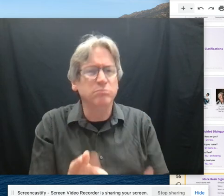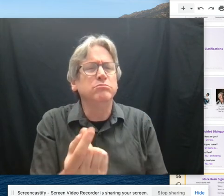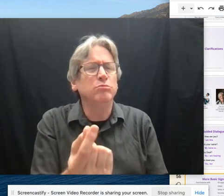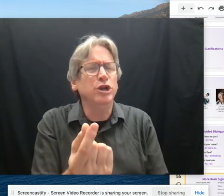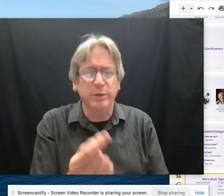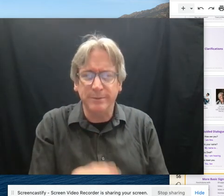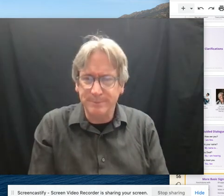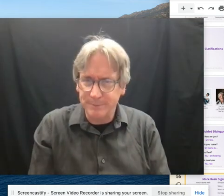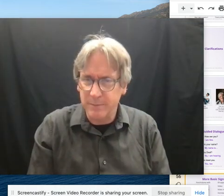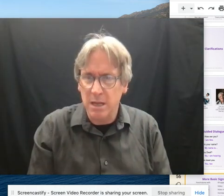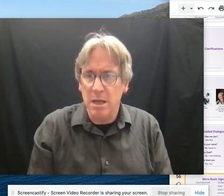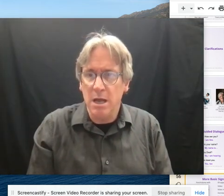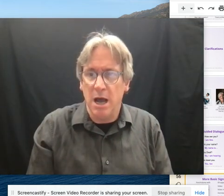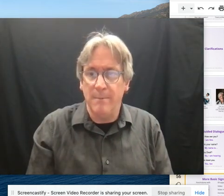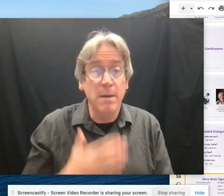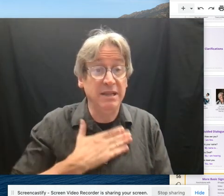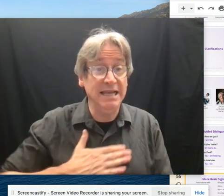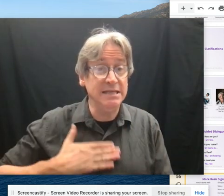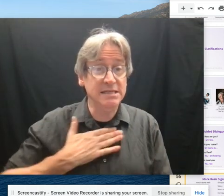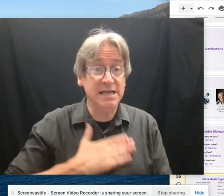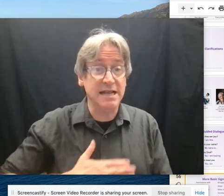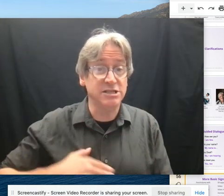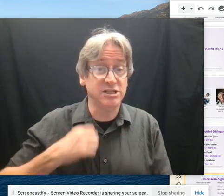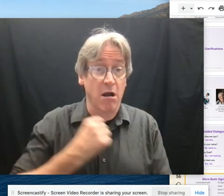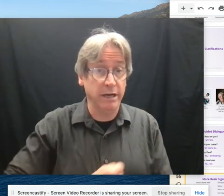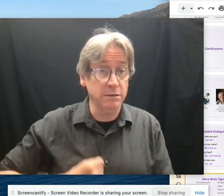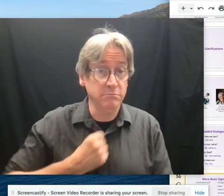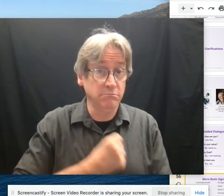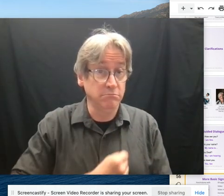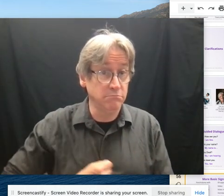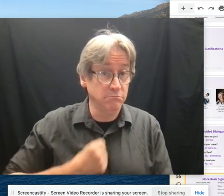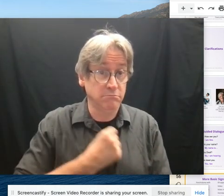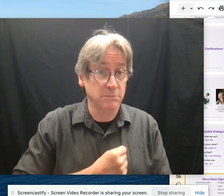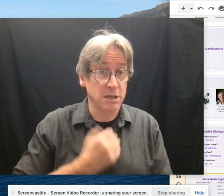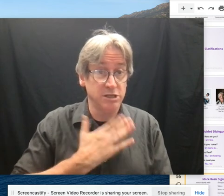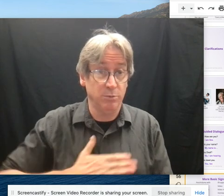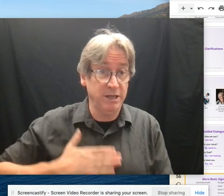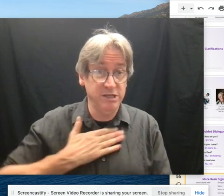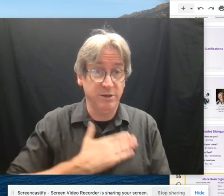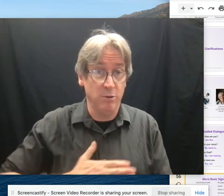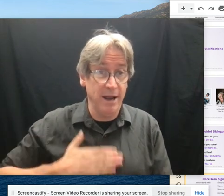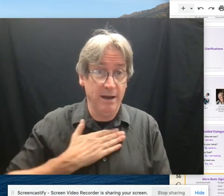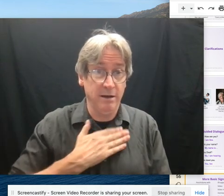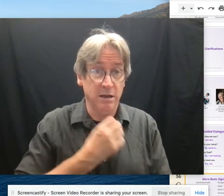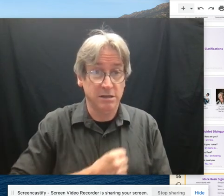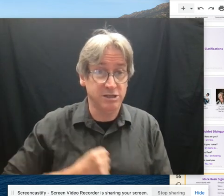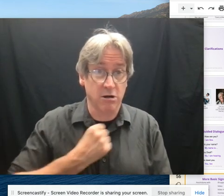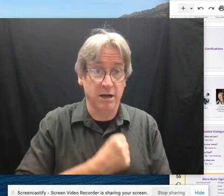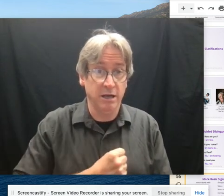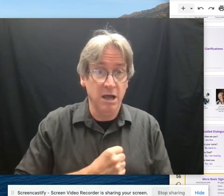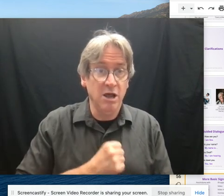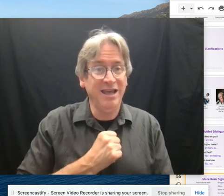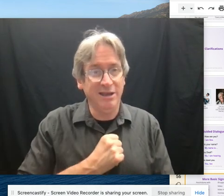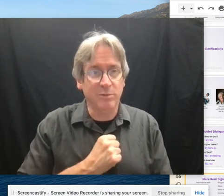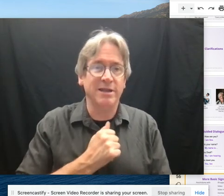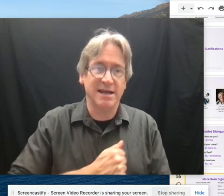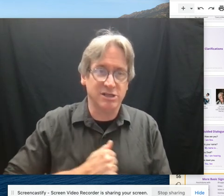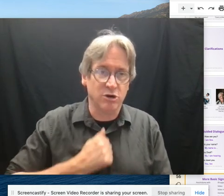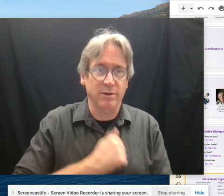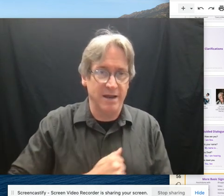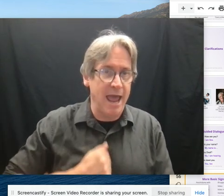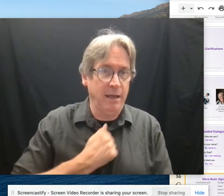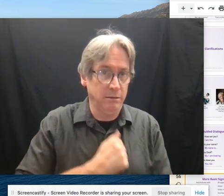now. What are you doing? Please and sorry. So please with an open hand, sorry either with